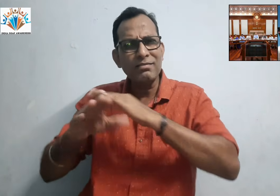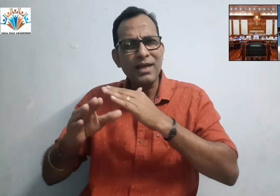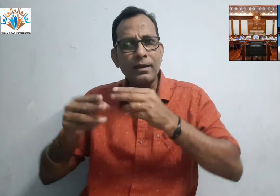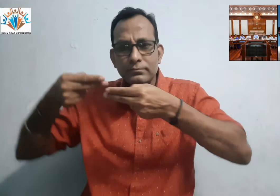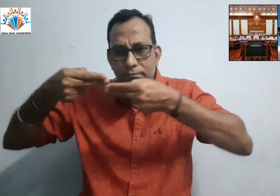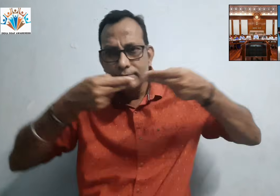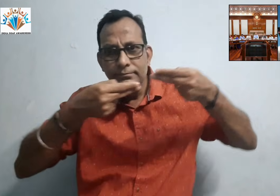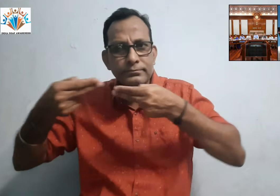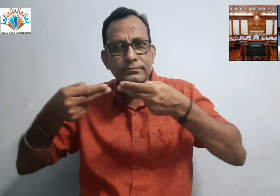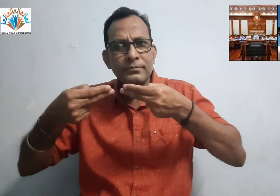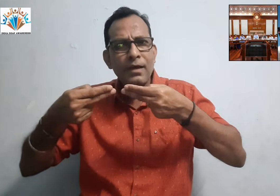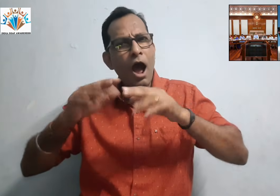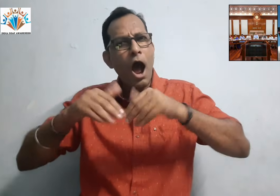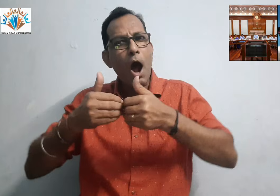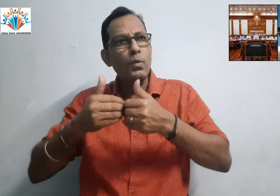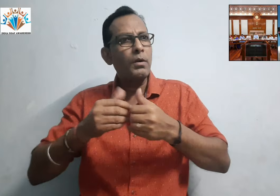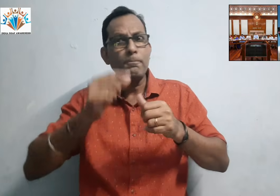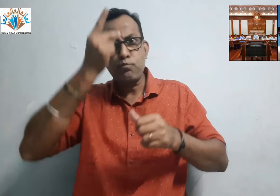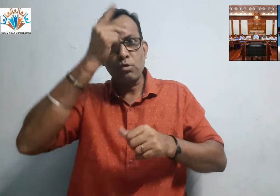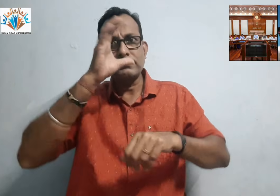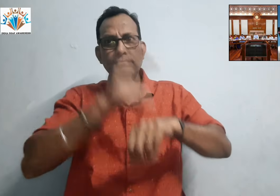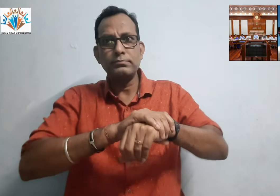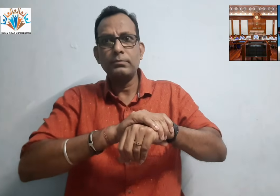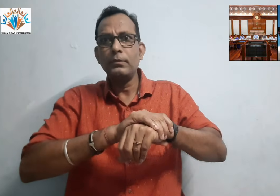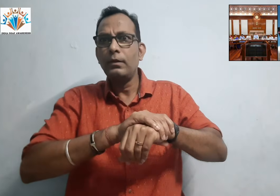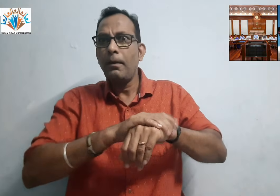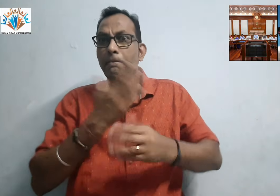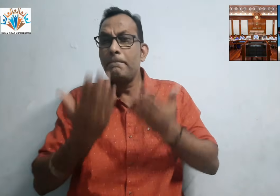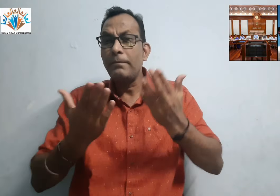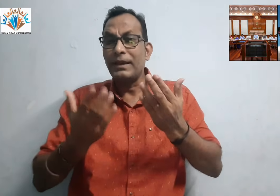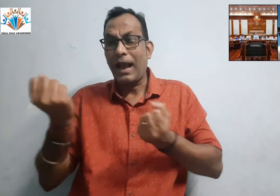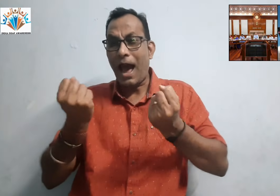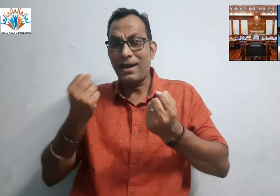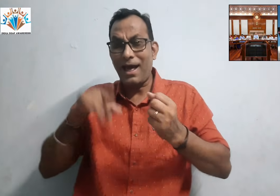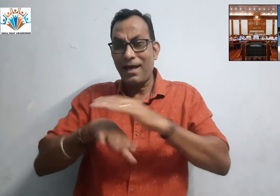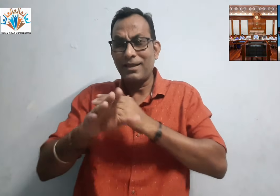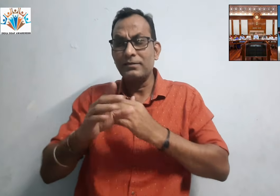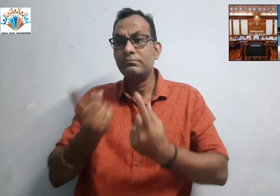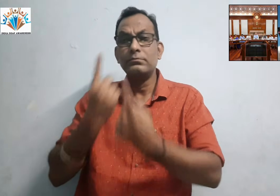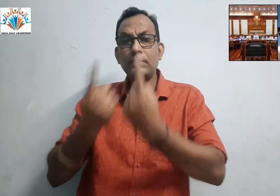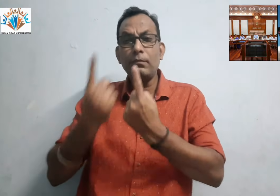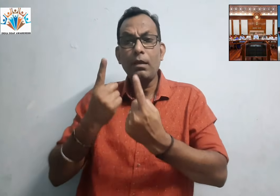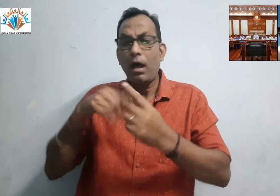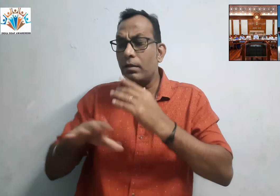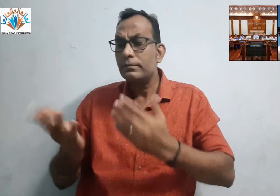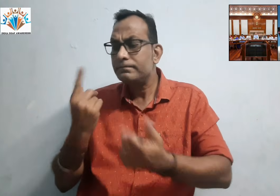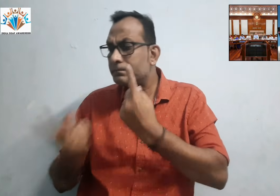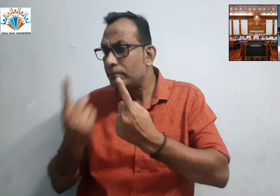then how was maybe car and then